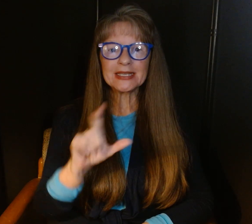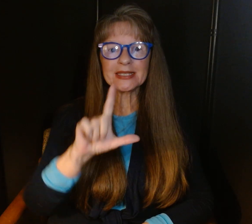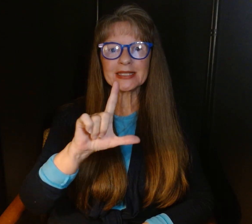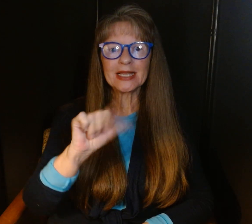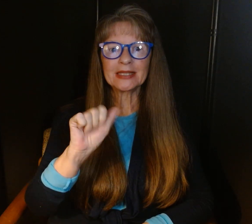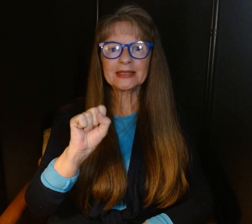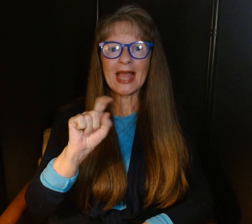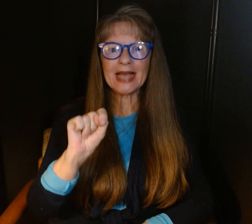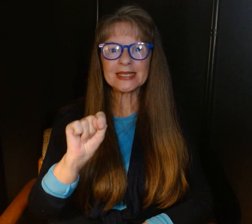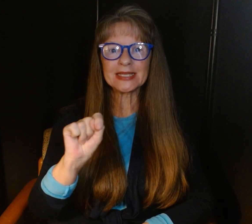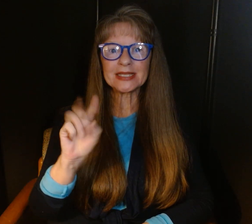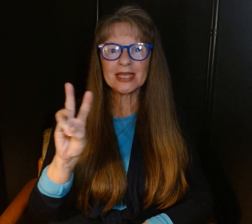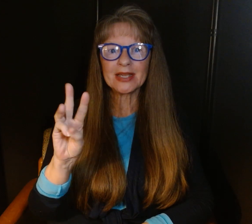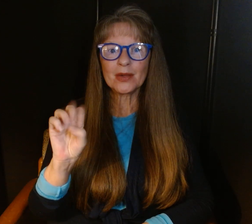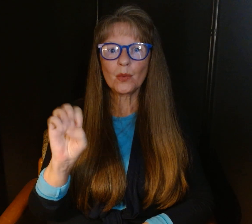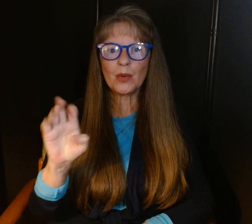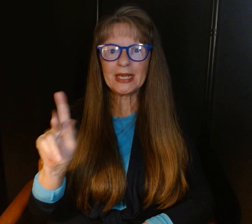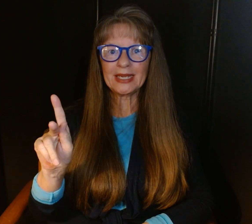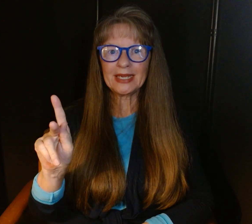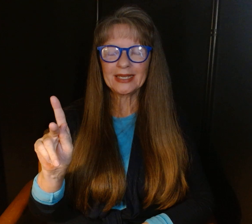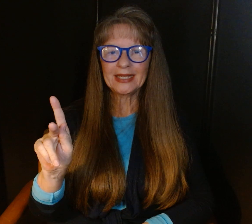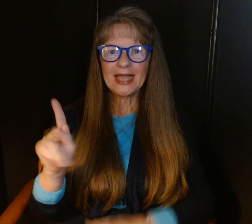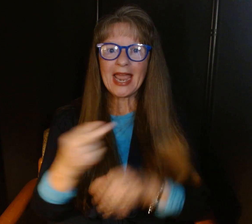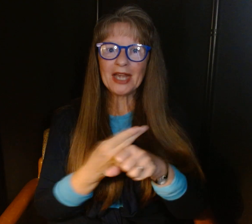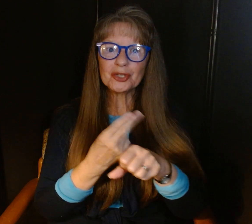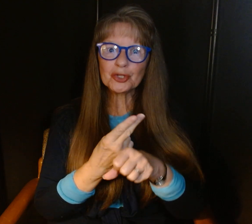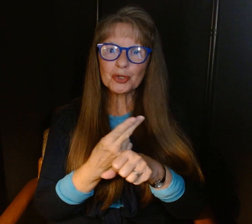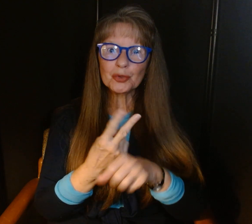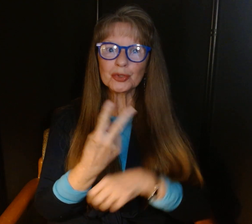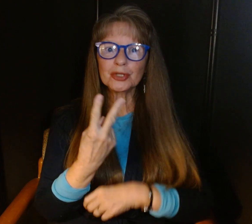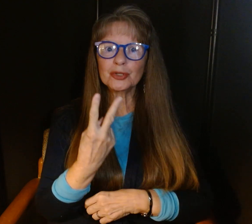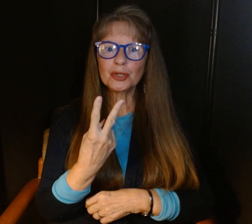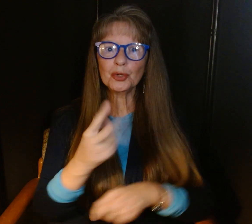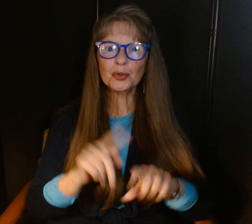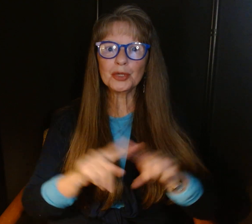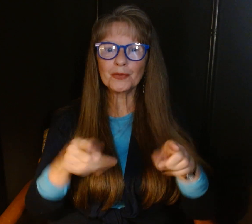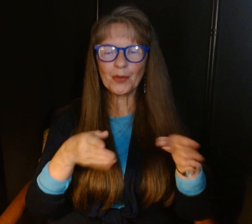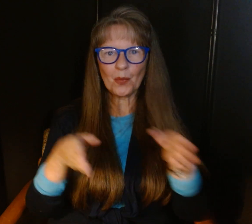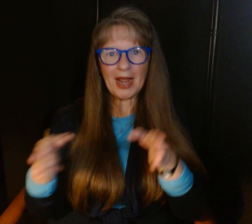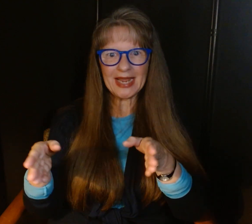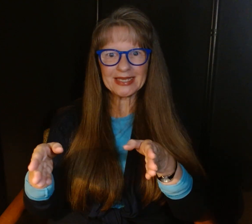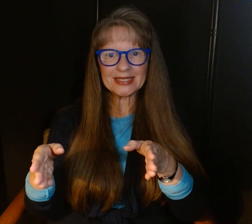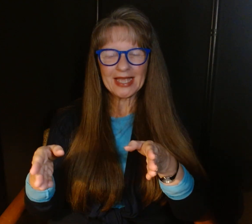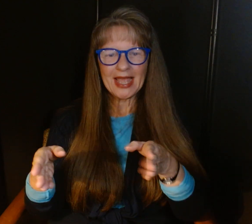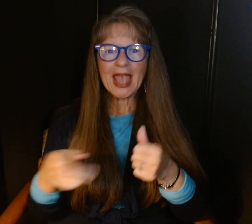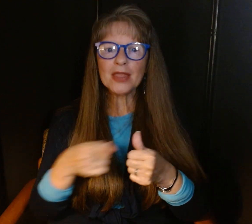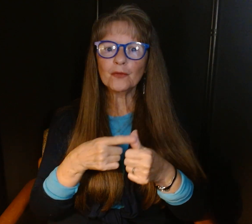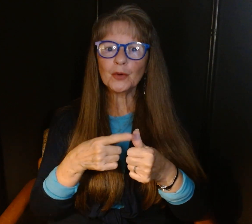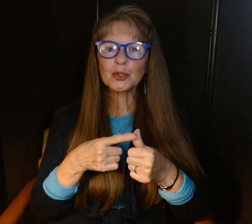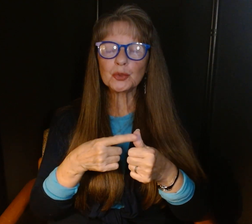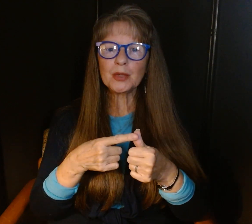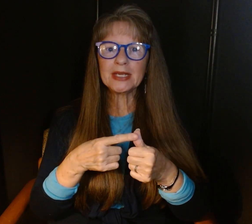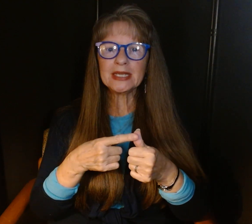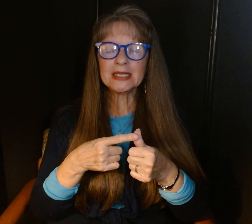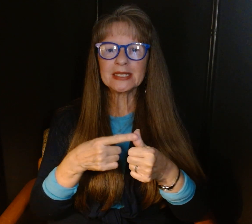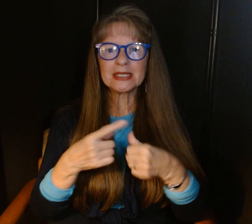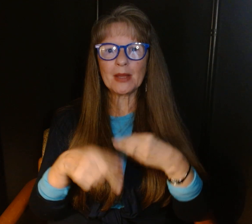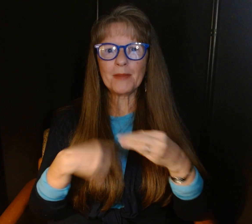is last week, and it's used two different ways. And the first one is